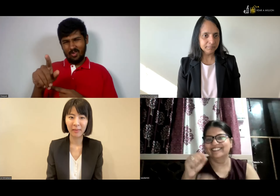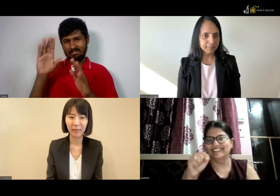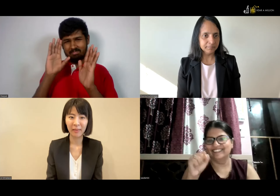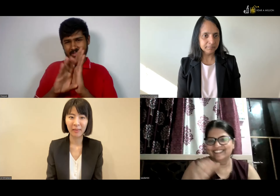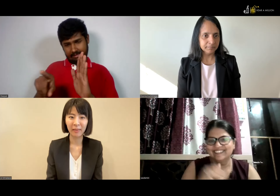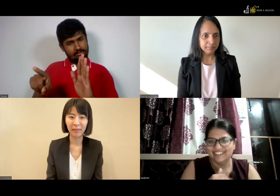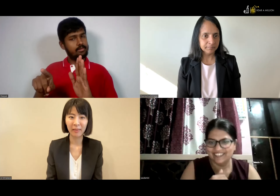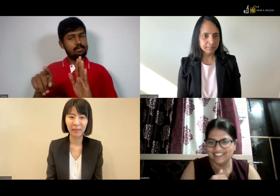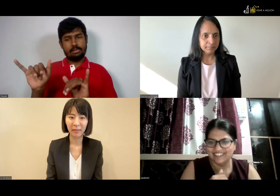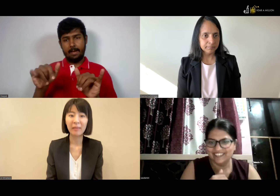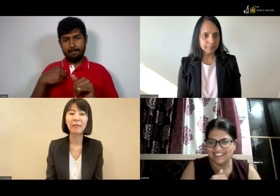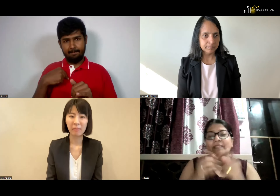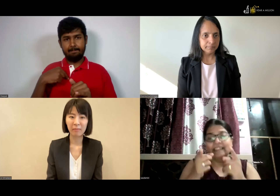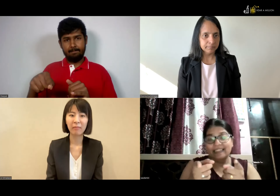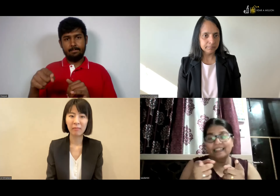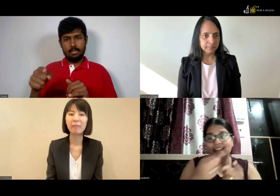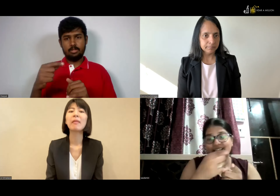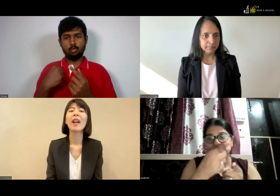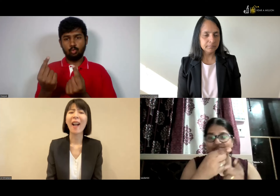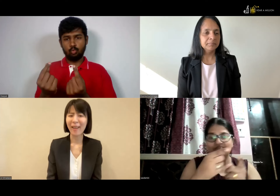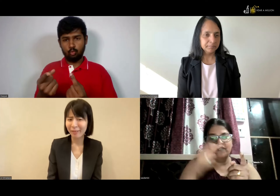you that, right? I worked on that particular thing about COVID.